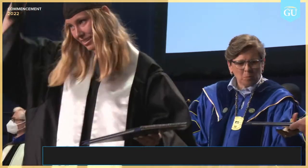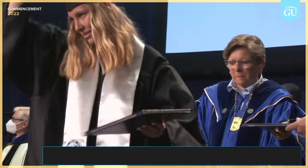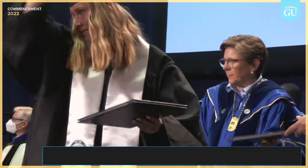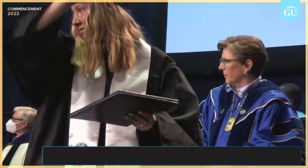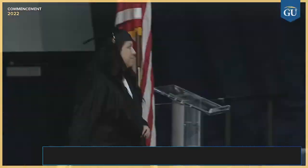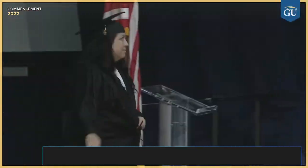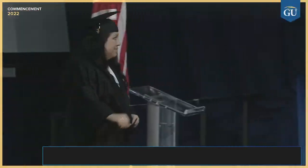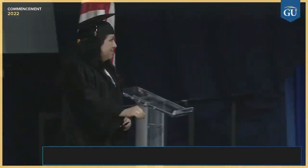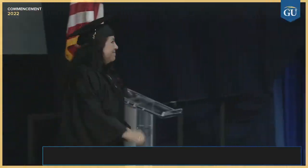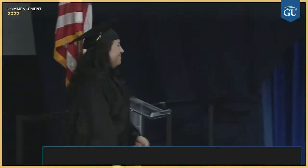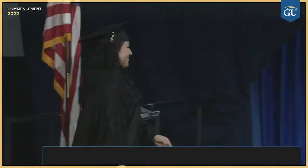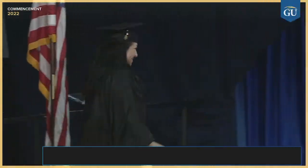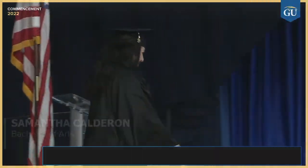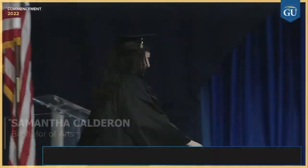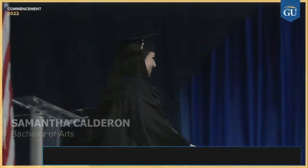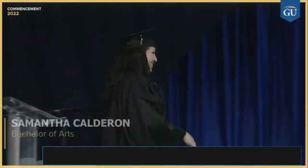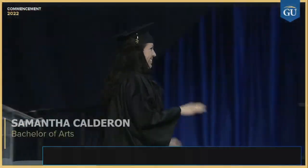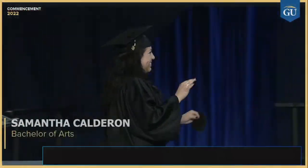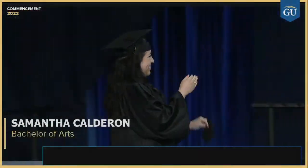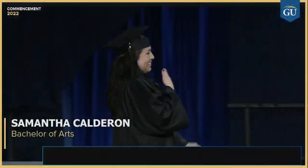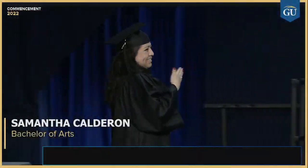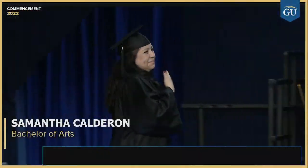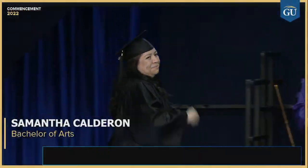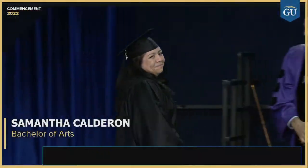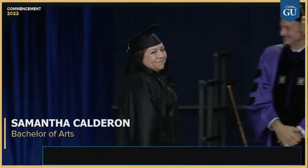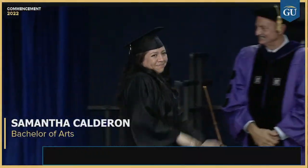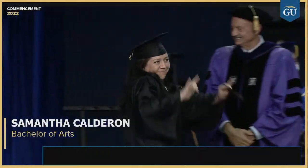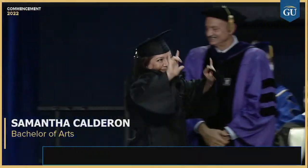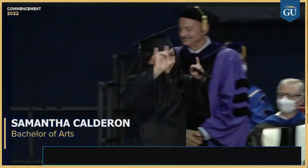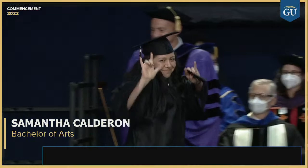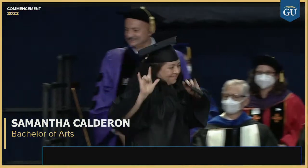Samantha Calderon, Bachelor of Arts.